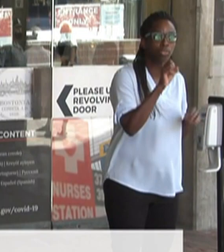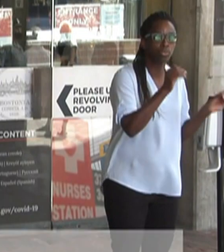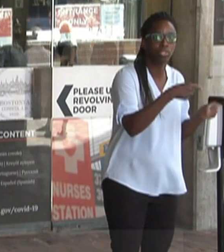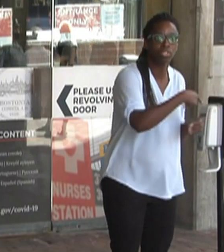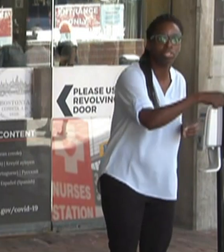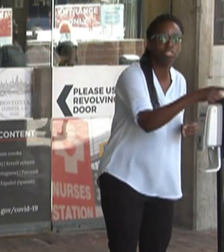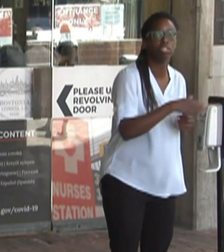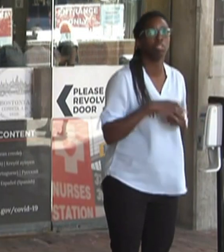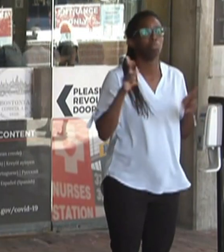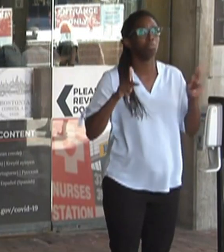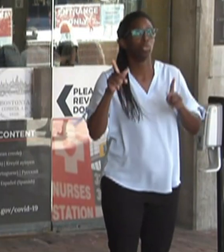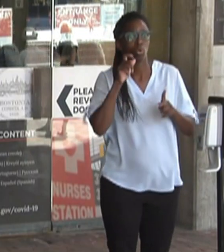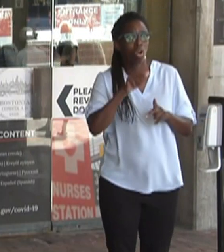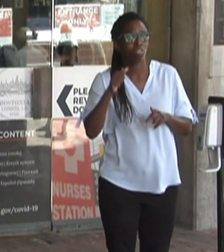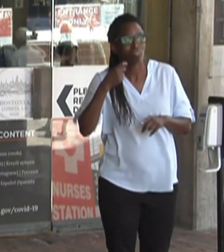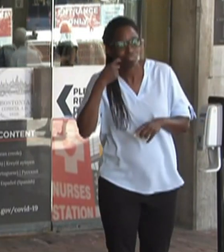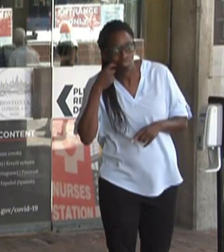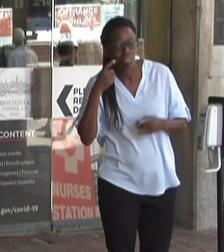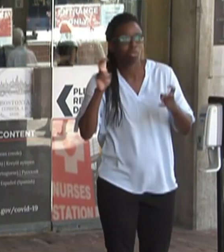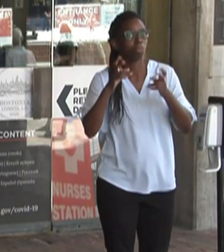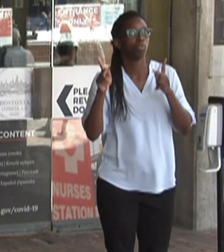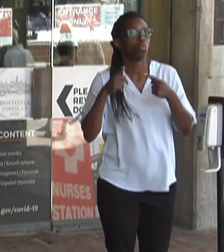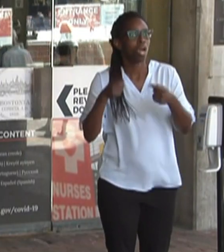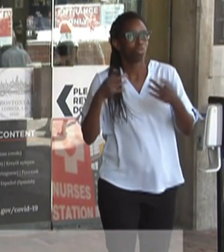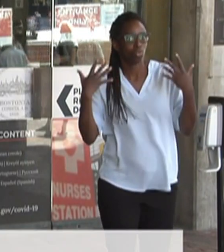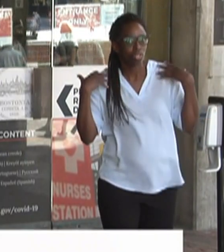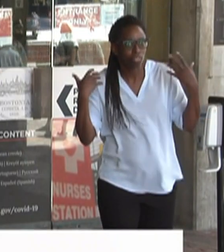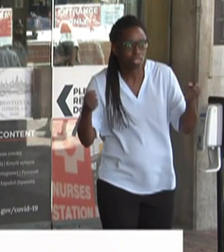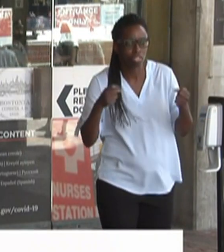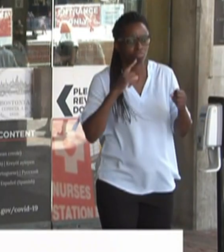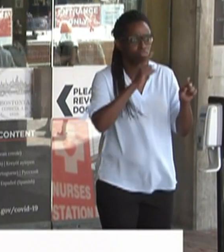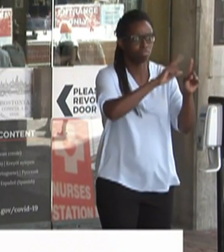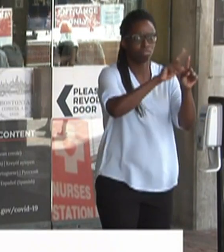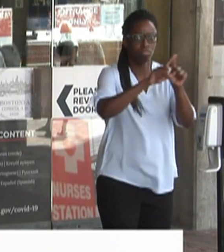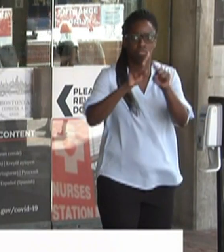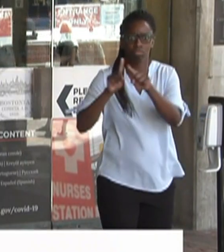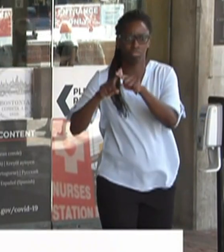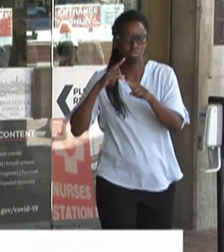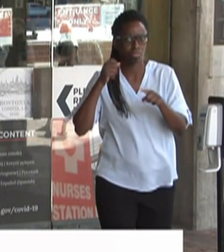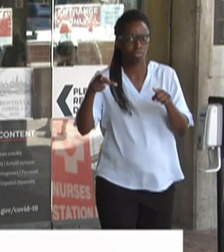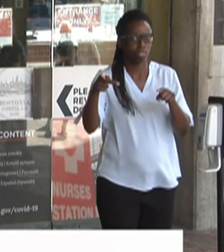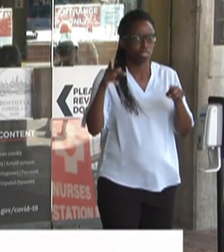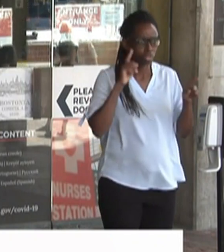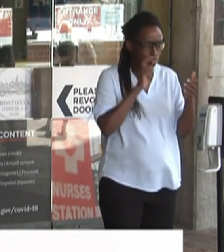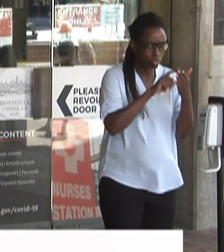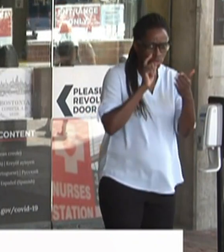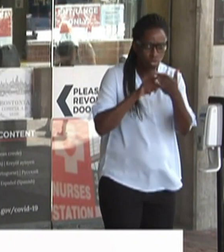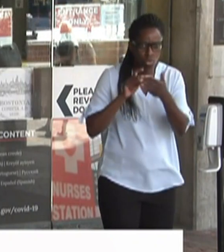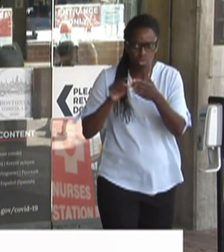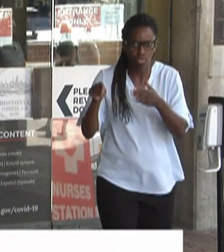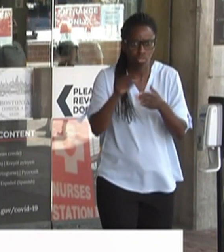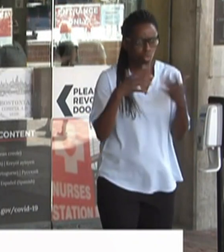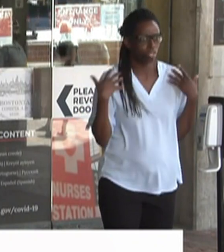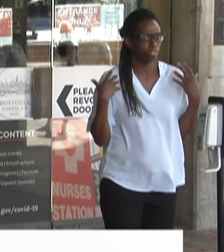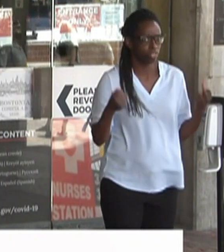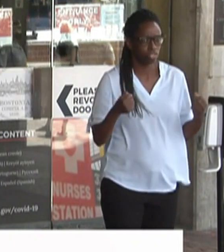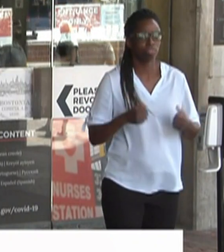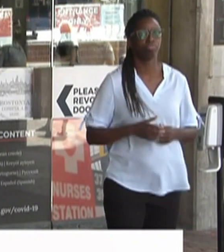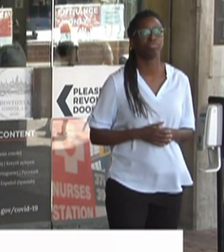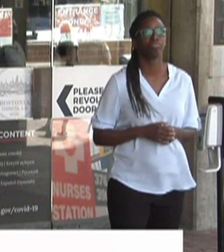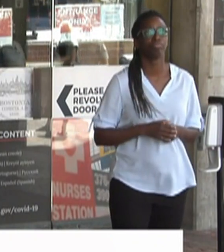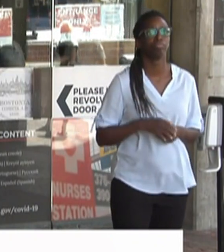that want to get into the recovery community, meetings are happening online, and some meetings are happening in person